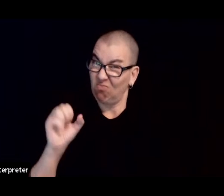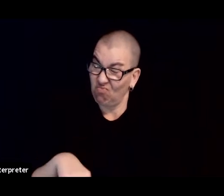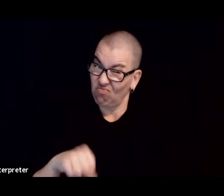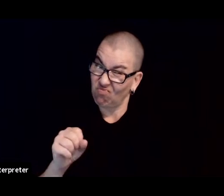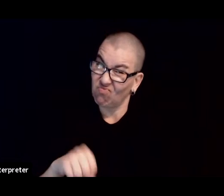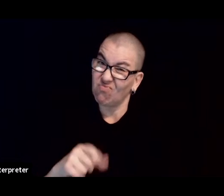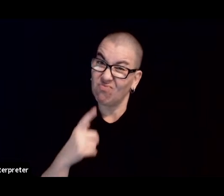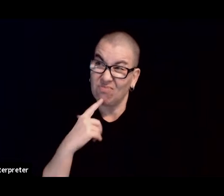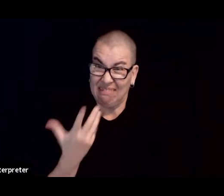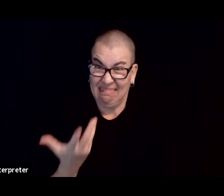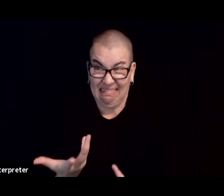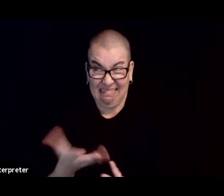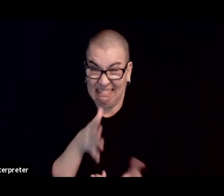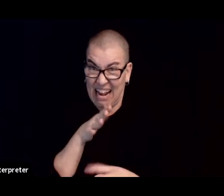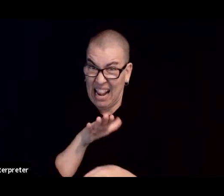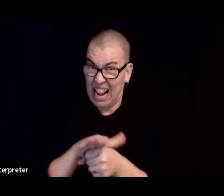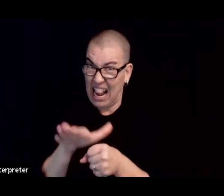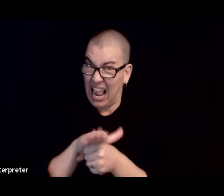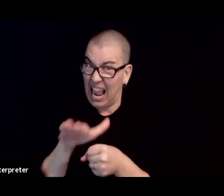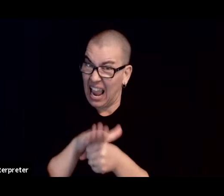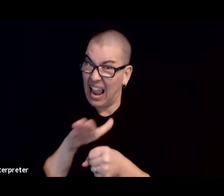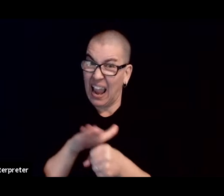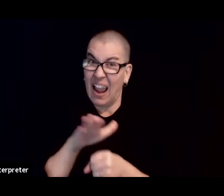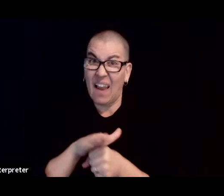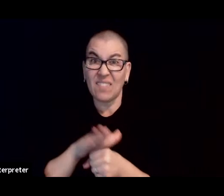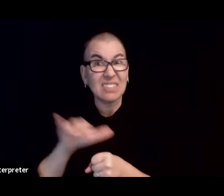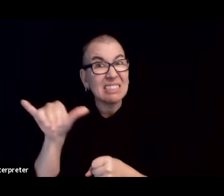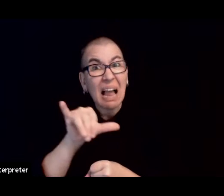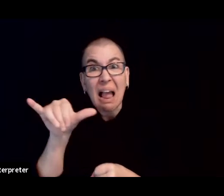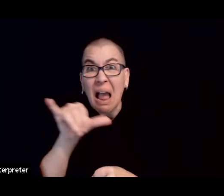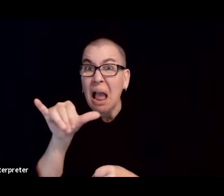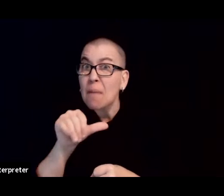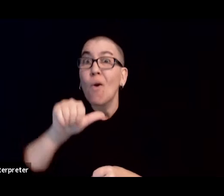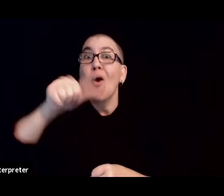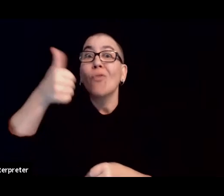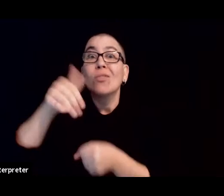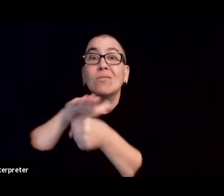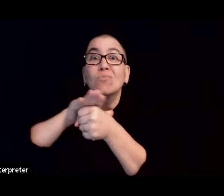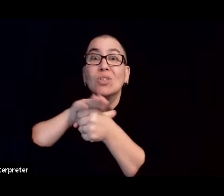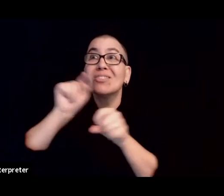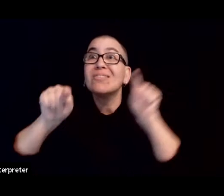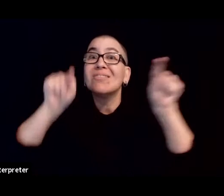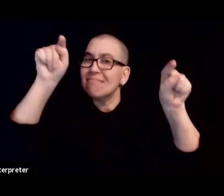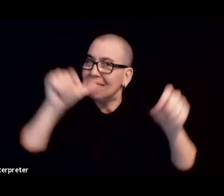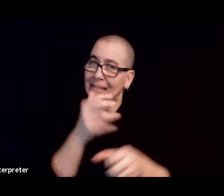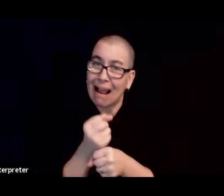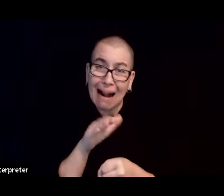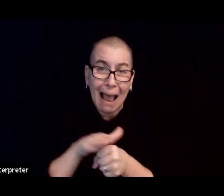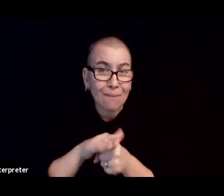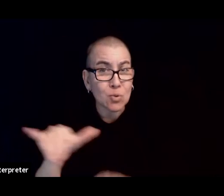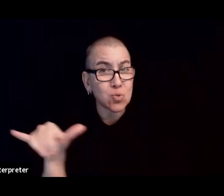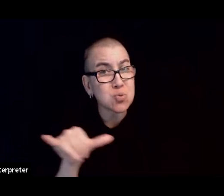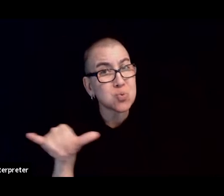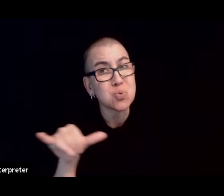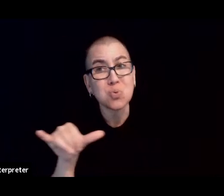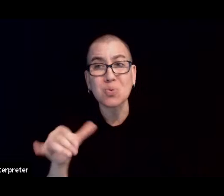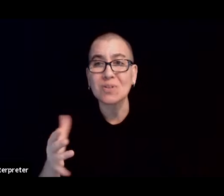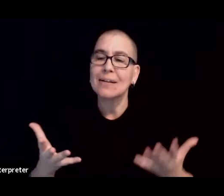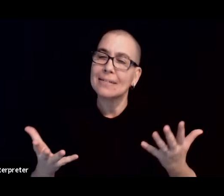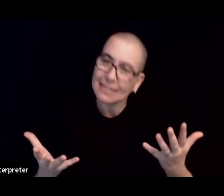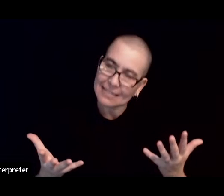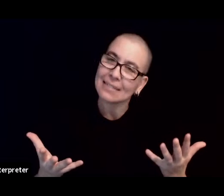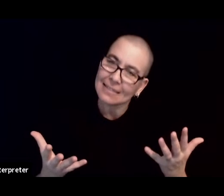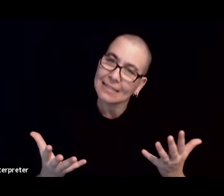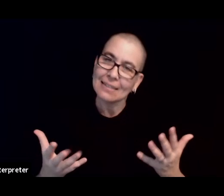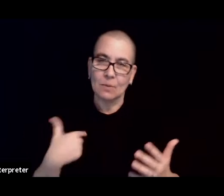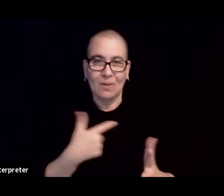not heard concerns that the survey data seems to be wrong in other areas. And we've not heard that from other